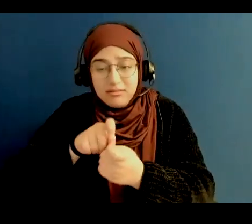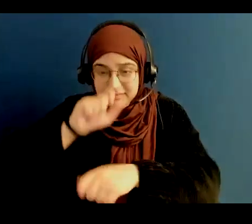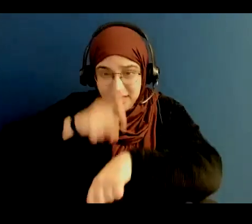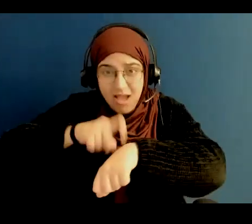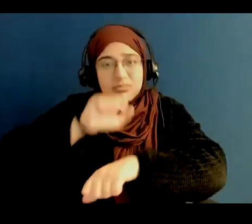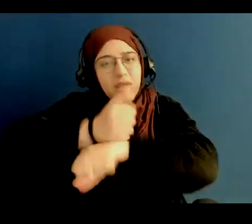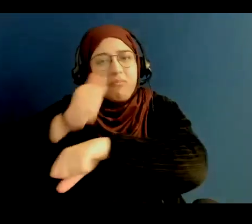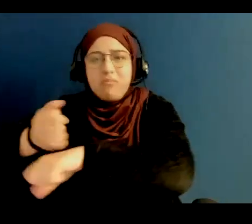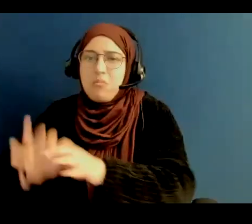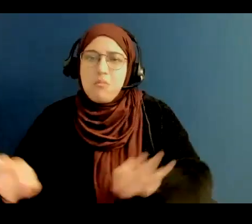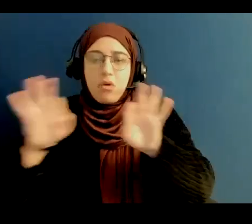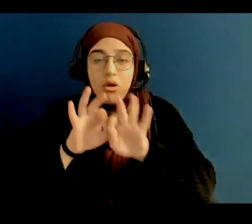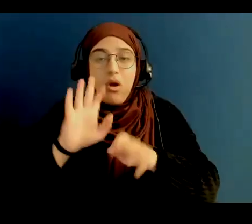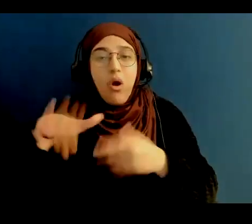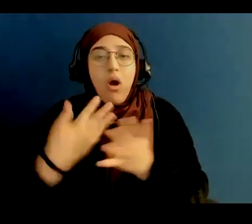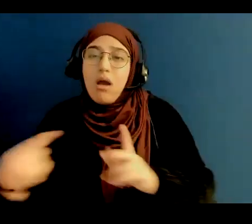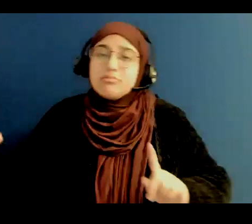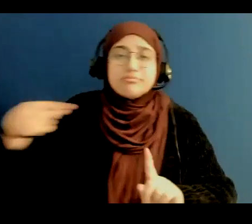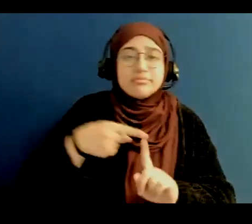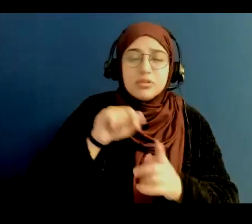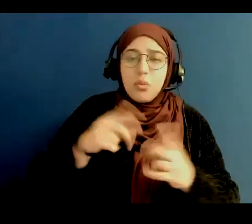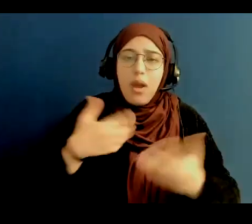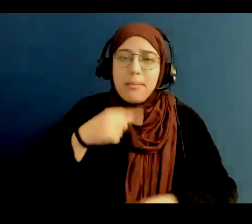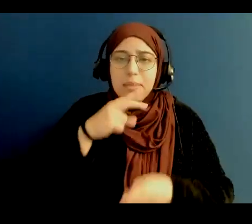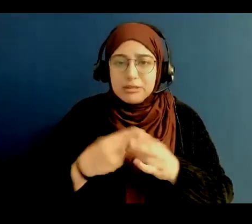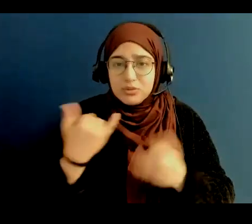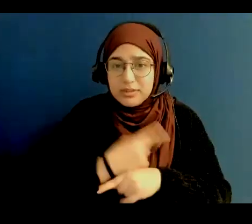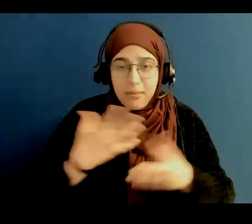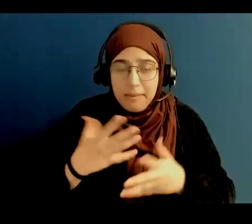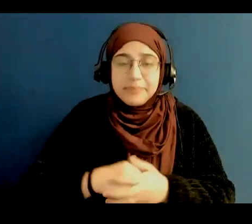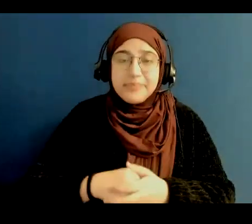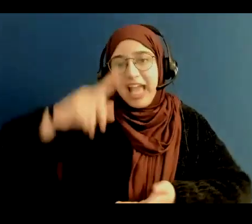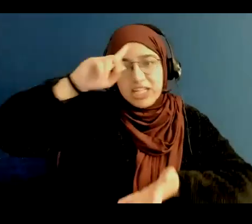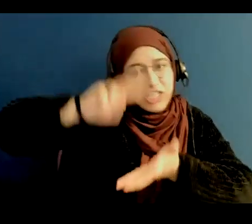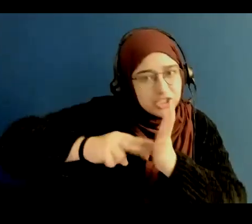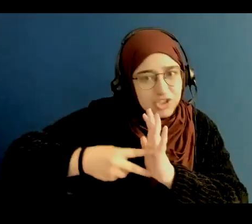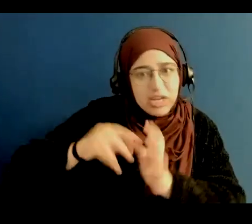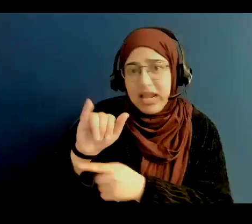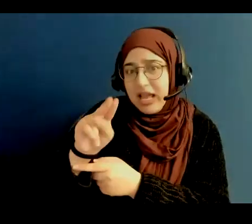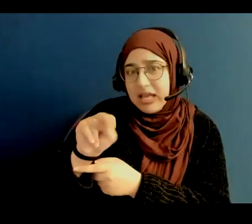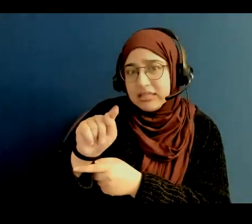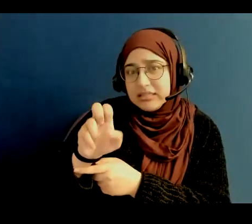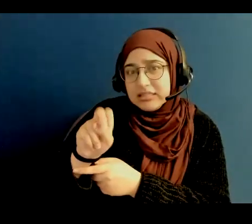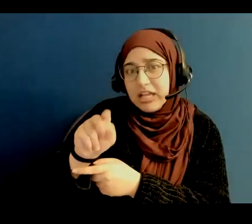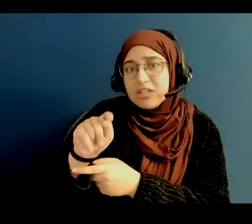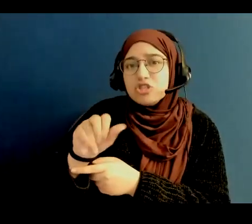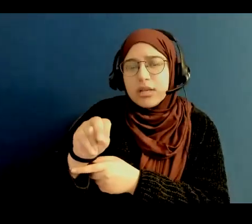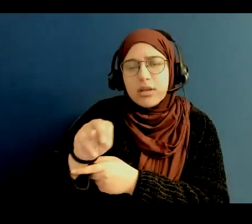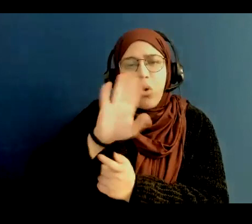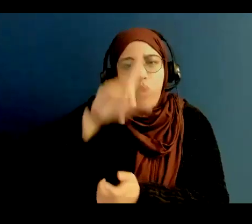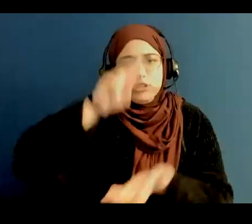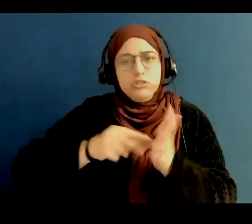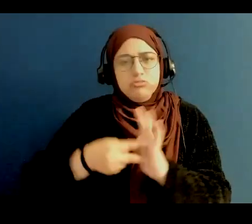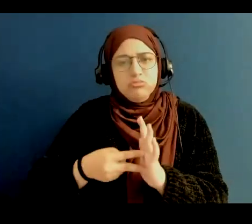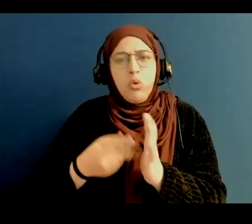all goes back to the first thing I mentioned today, which is intentions. Intention is the most important thing. Why are you doing this? For who?